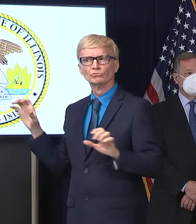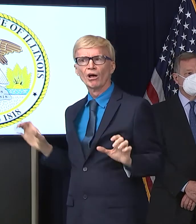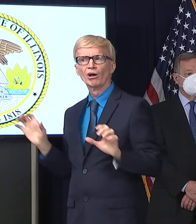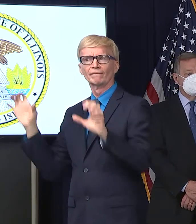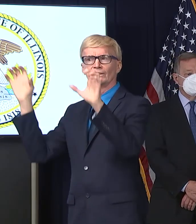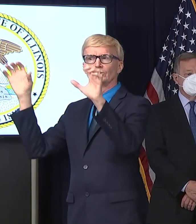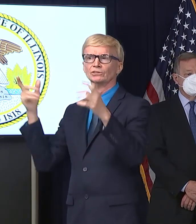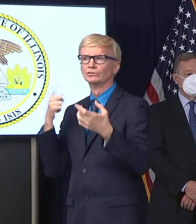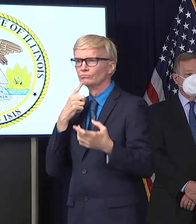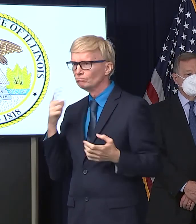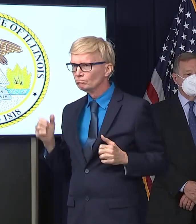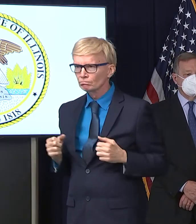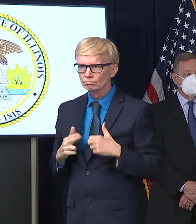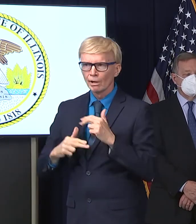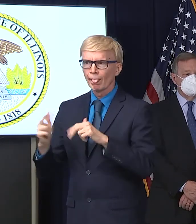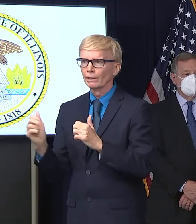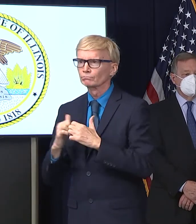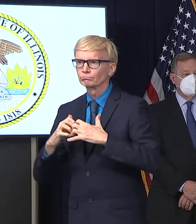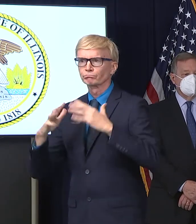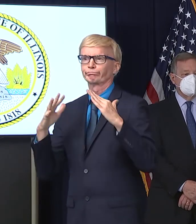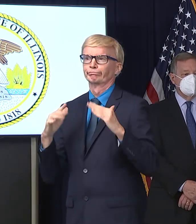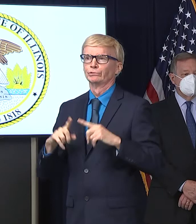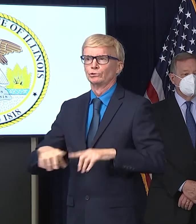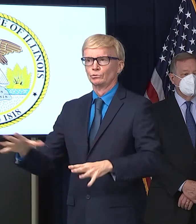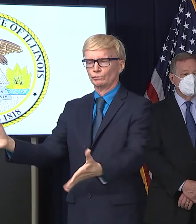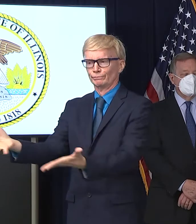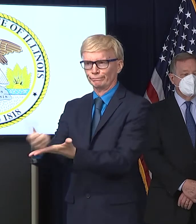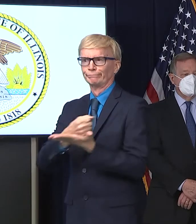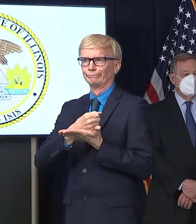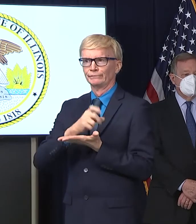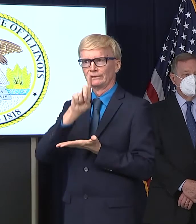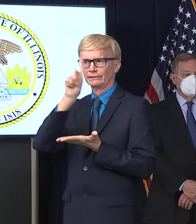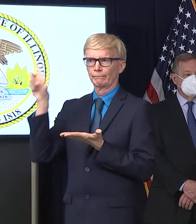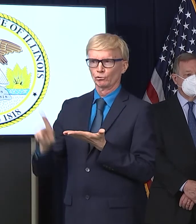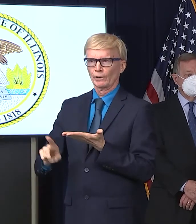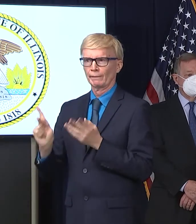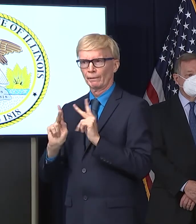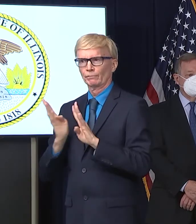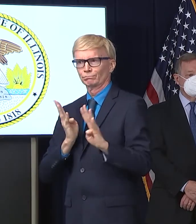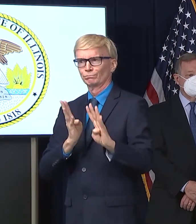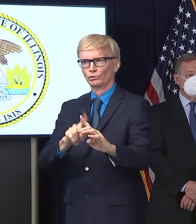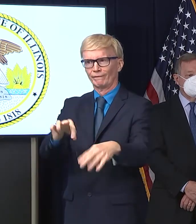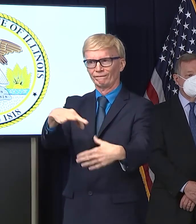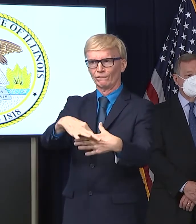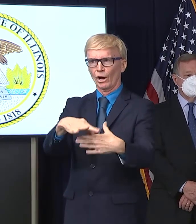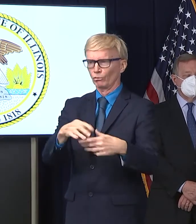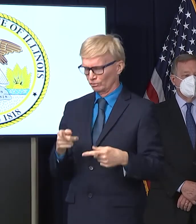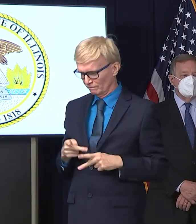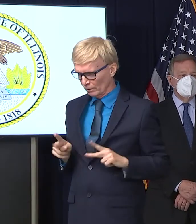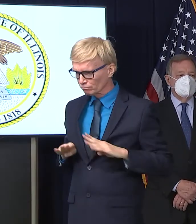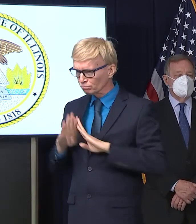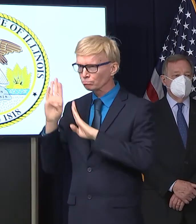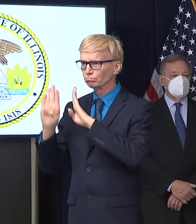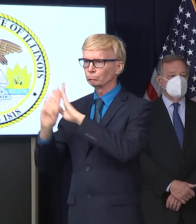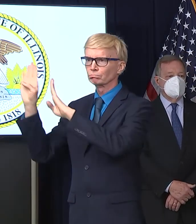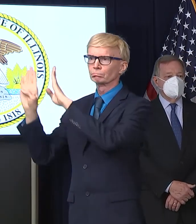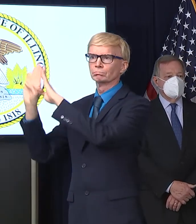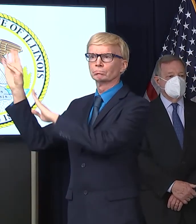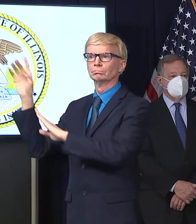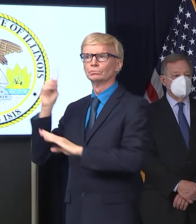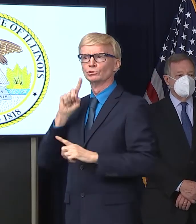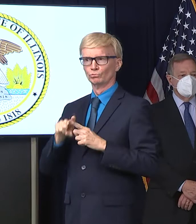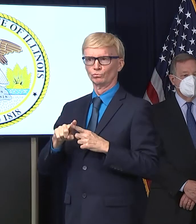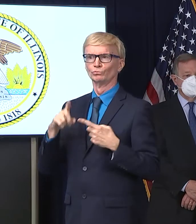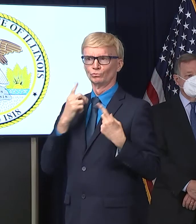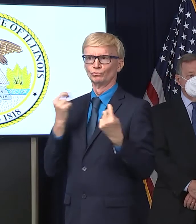has really built a ground operation to get Democrats out to vote. She has one of the most productive wards in the city of Chicago in terms of getting